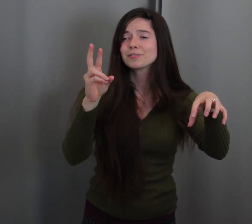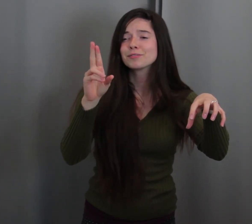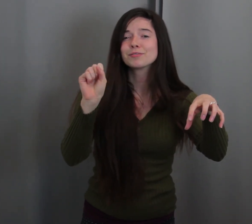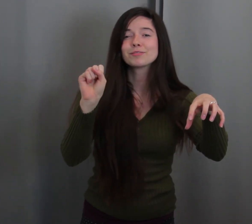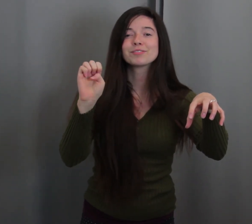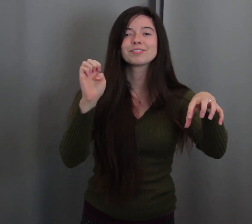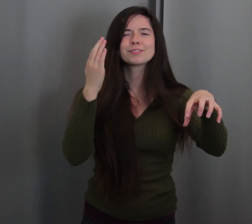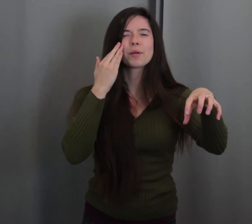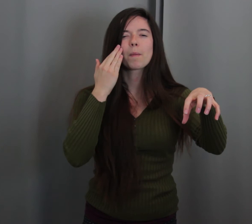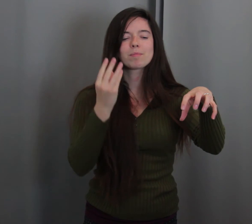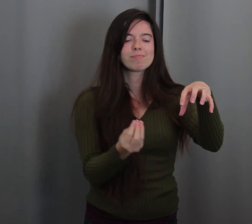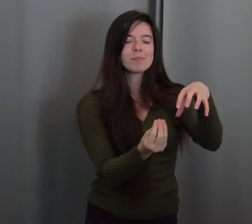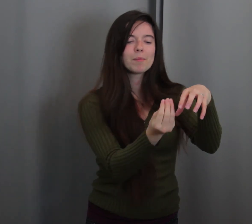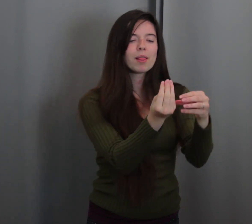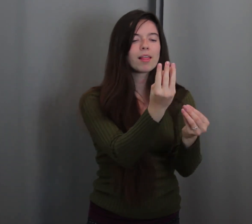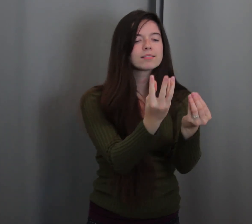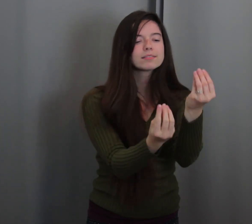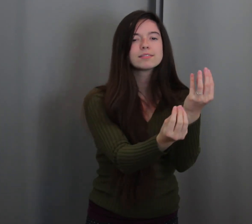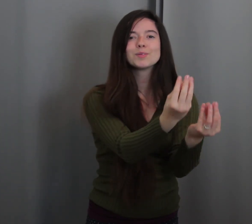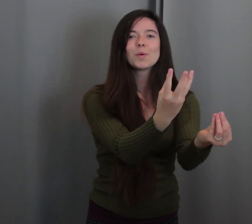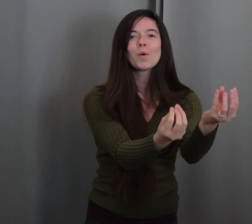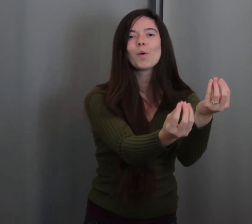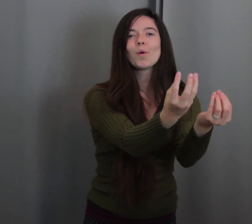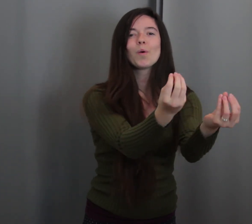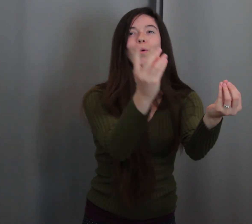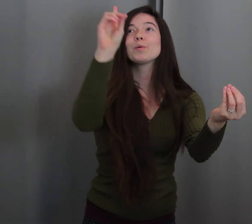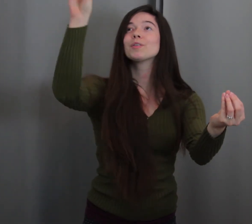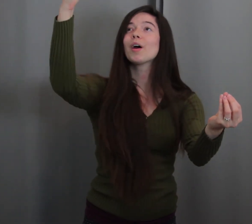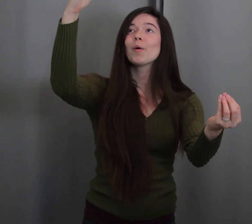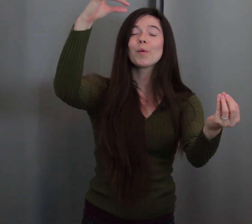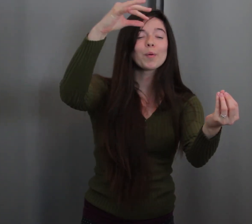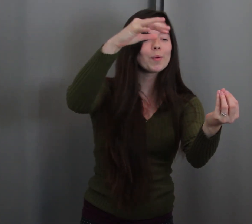we came to the most beautiful one of all,